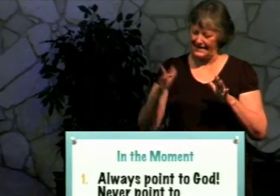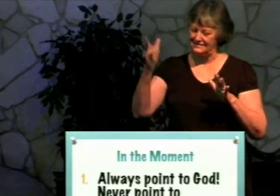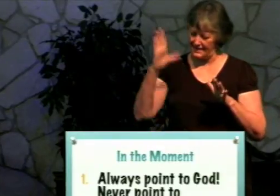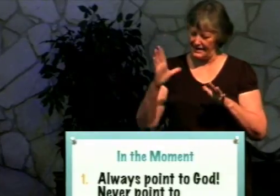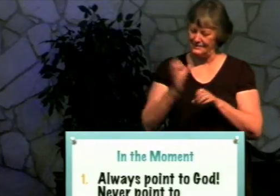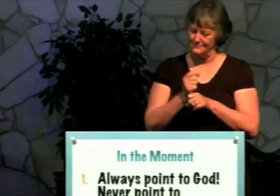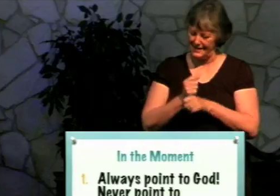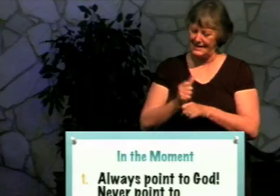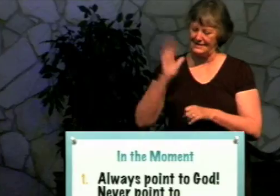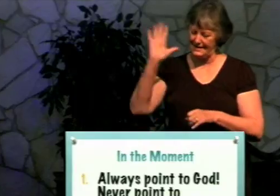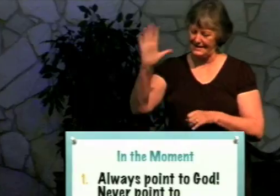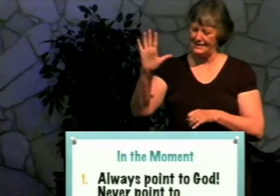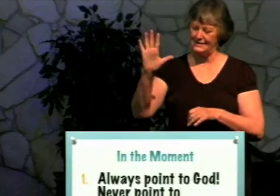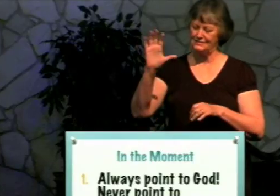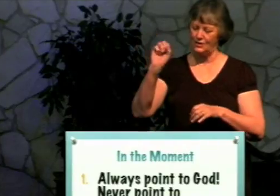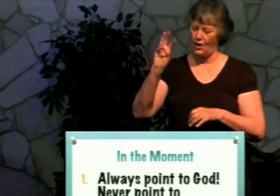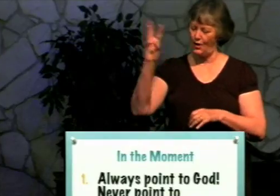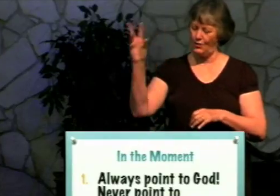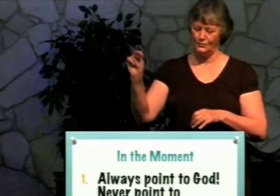let God make His own